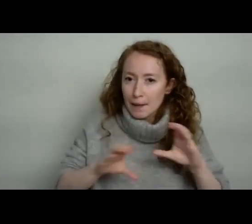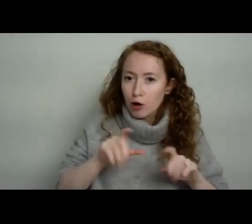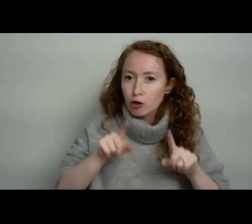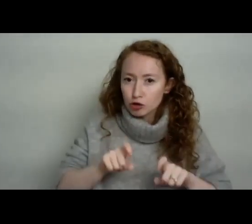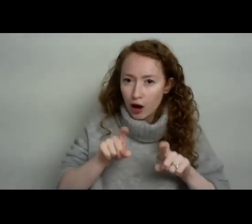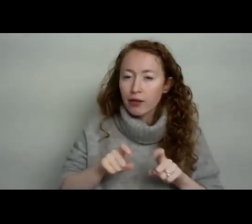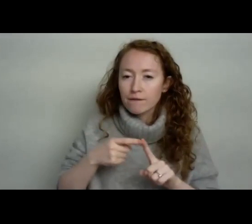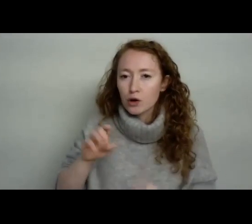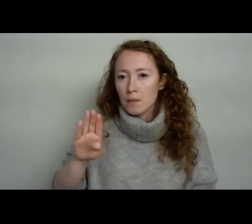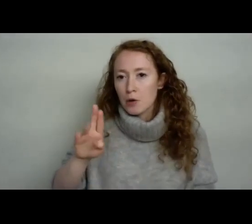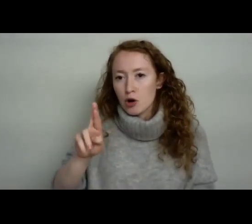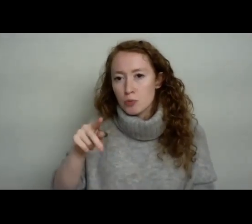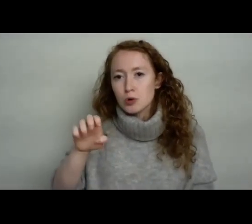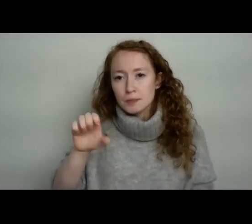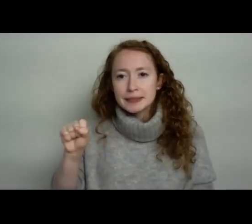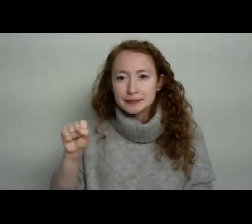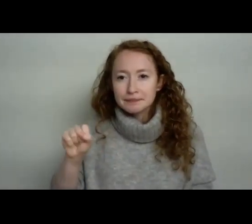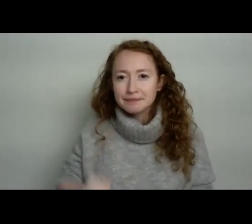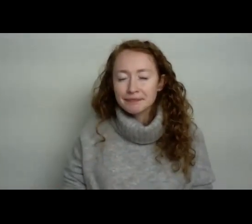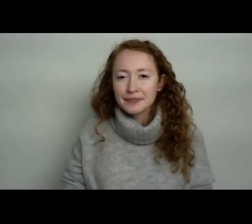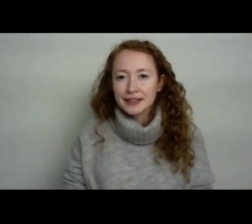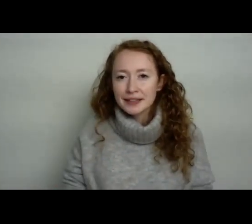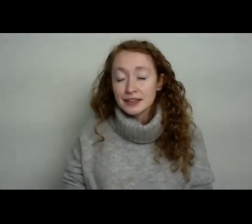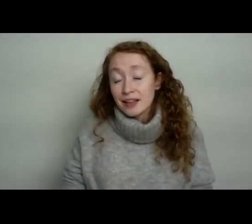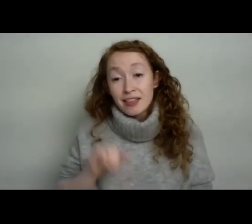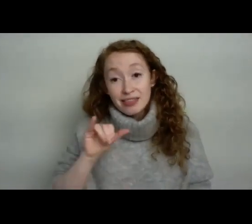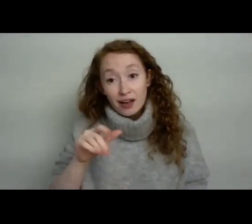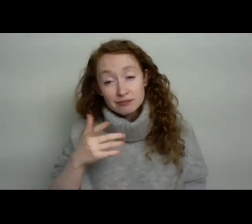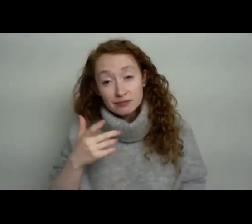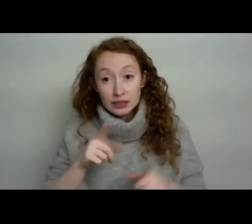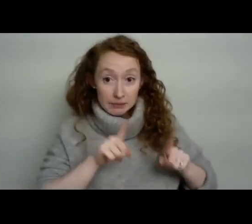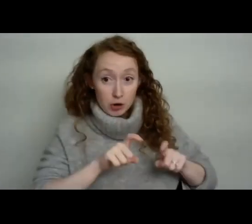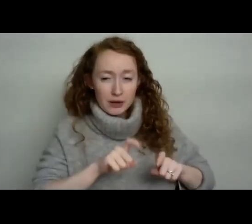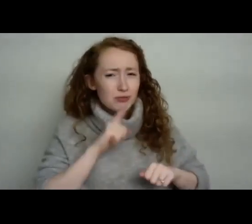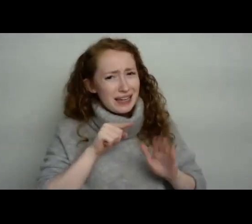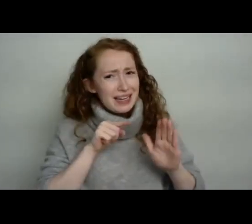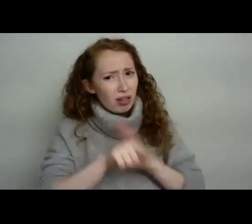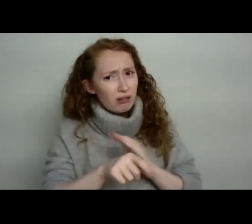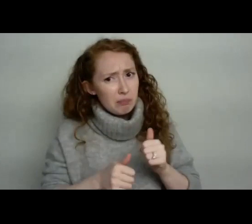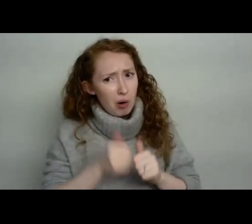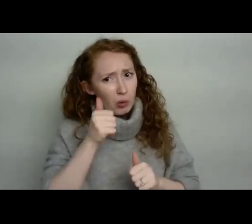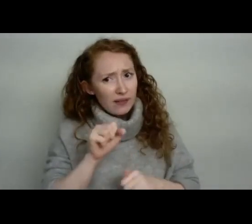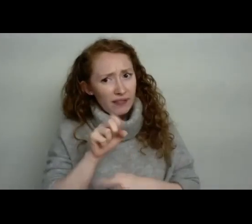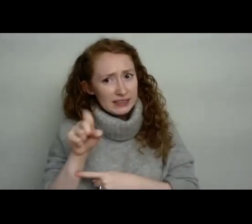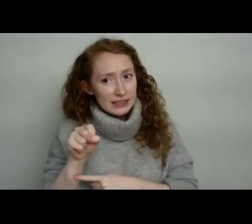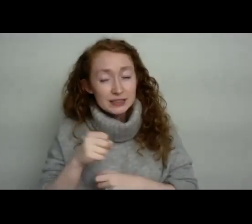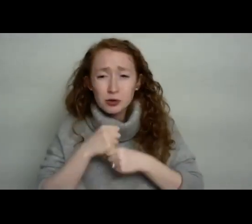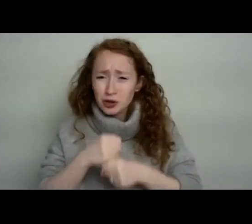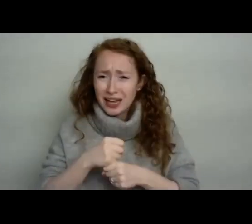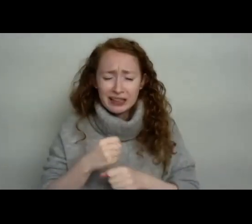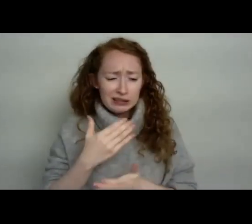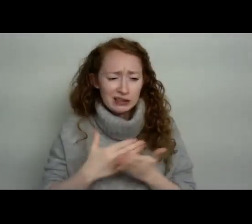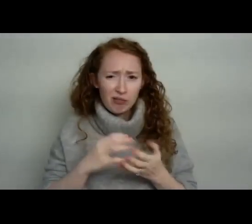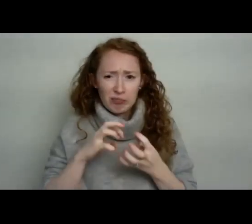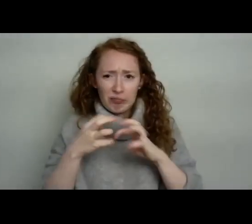which explorations, which killed most of the seeds and created all kinds of very unimpressive and very malformed